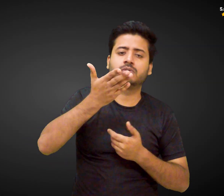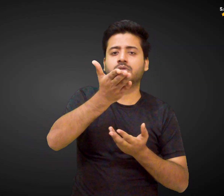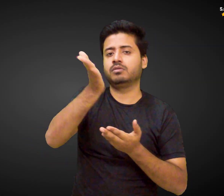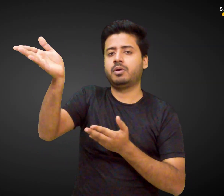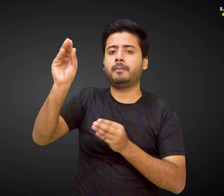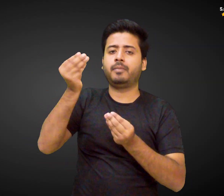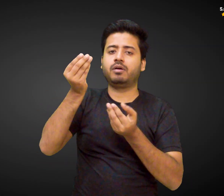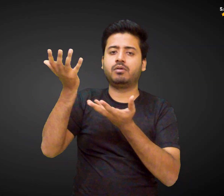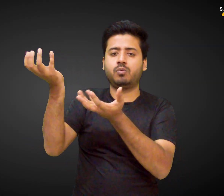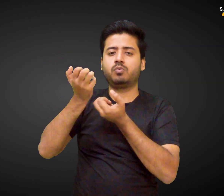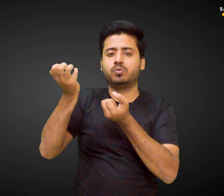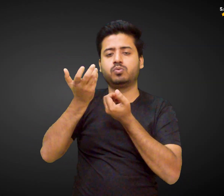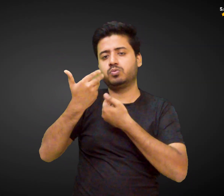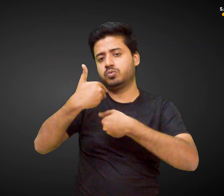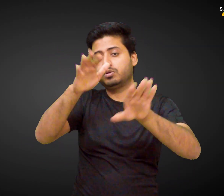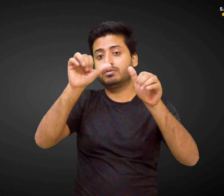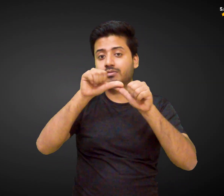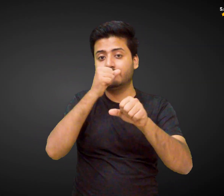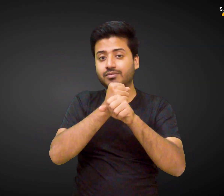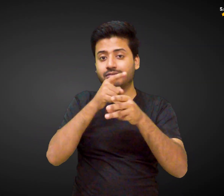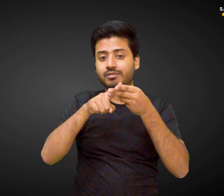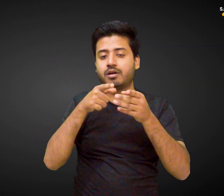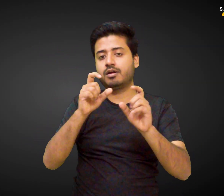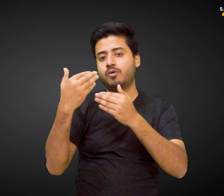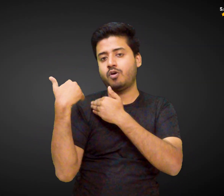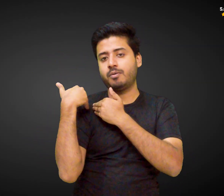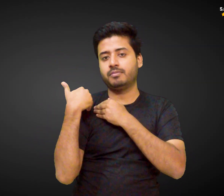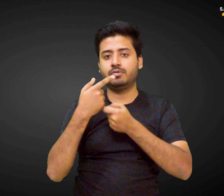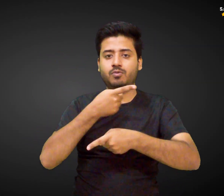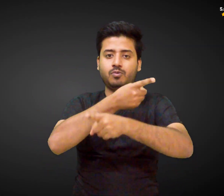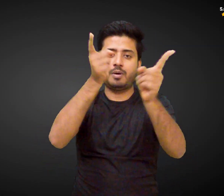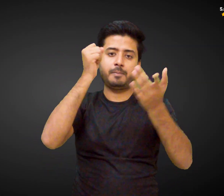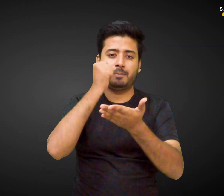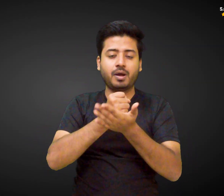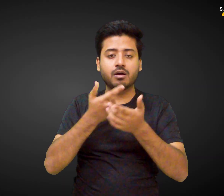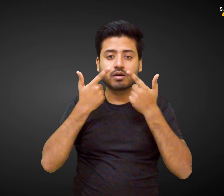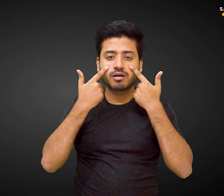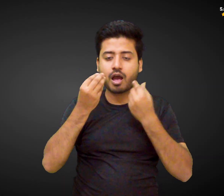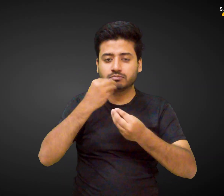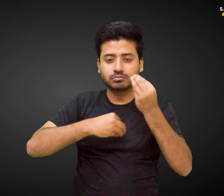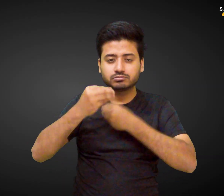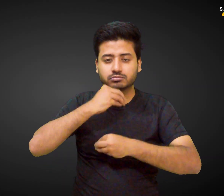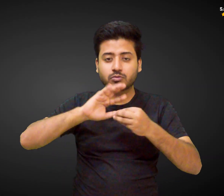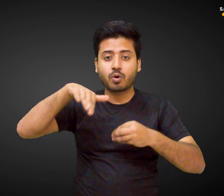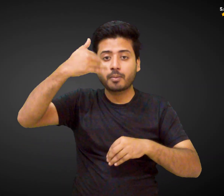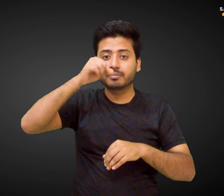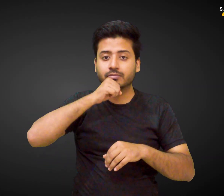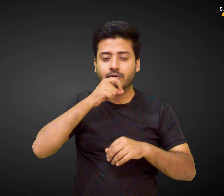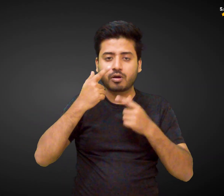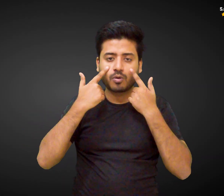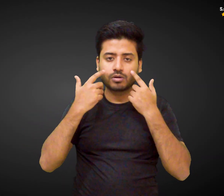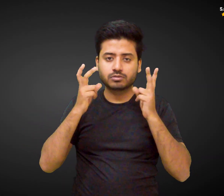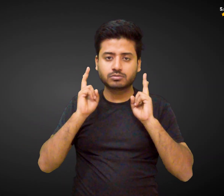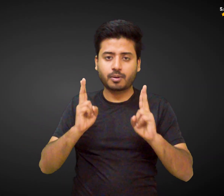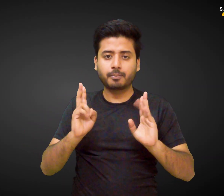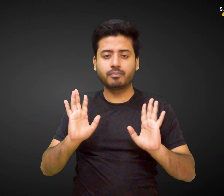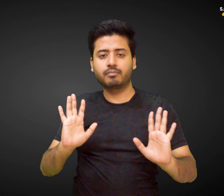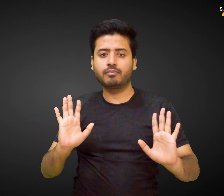Additionally, its properties may benefit skin and hair health. To have a healthy face as you age, focus on sun protection,